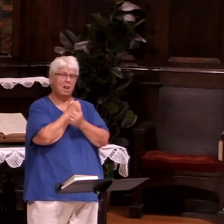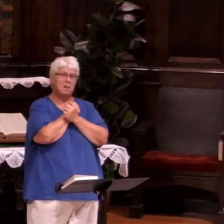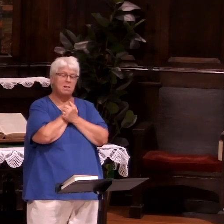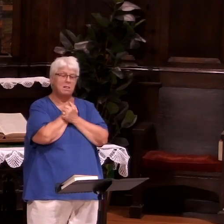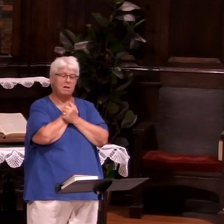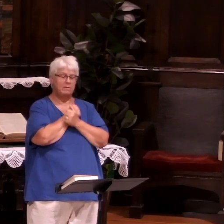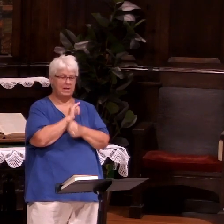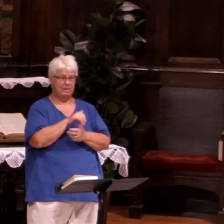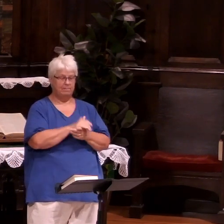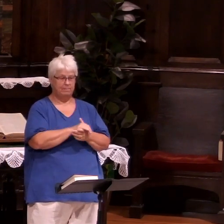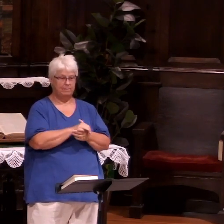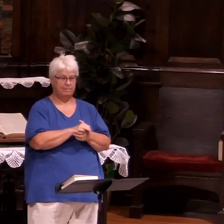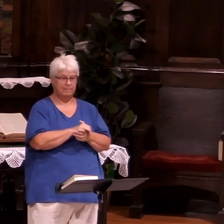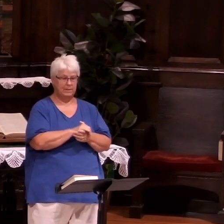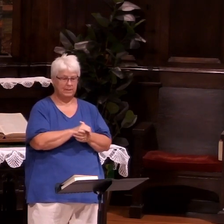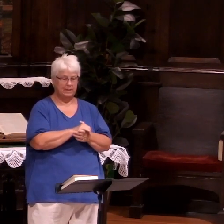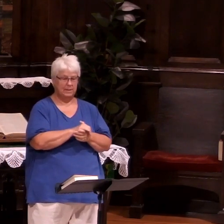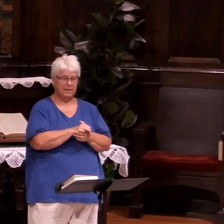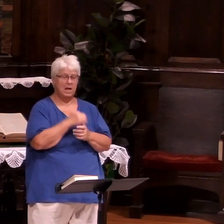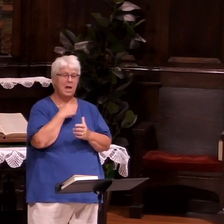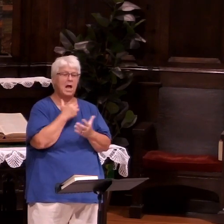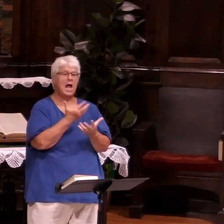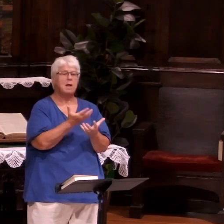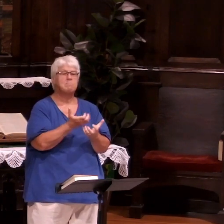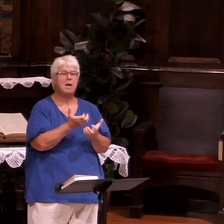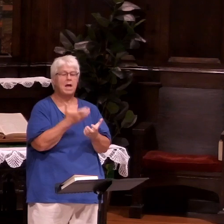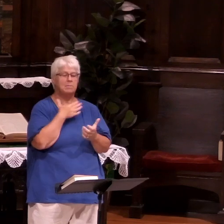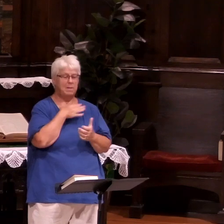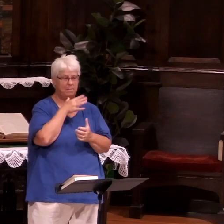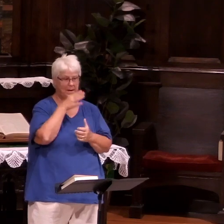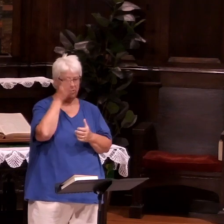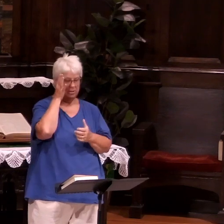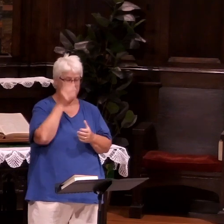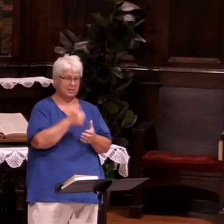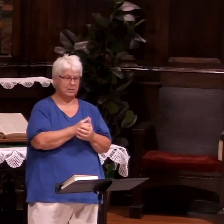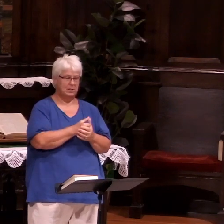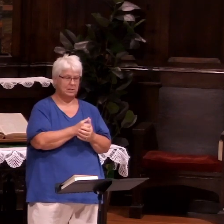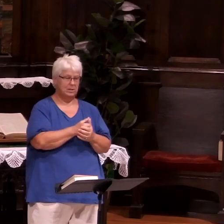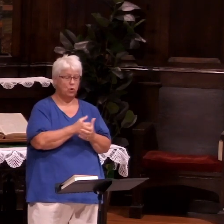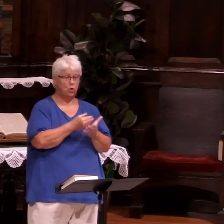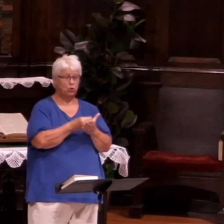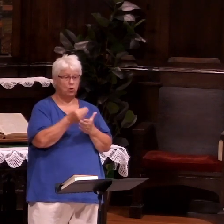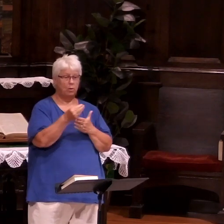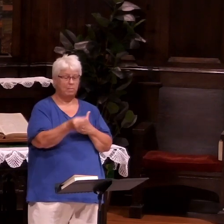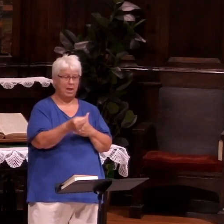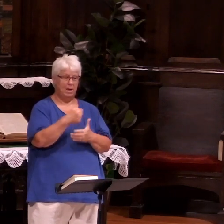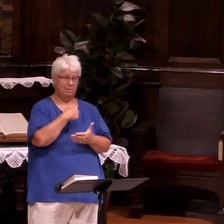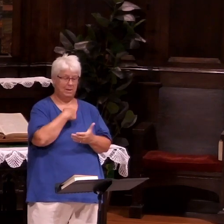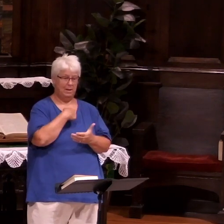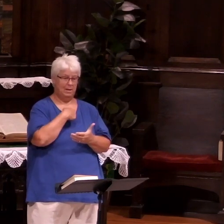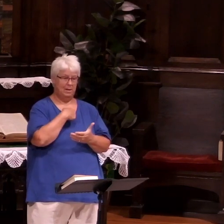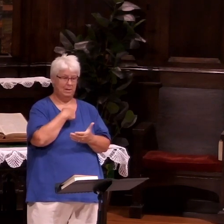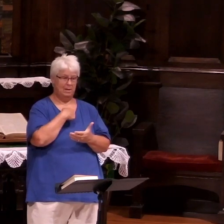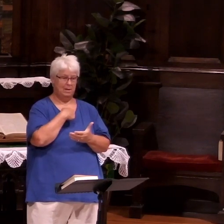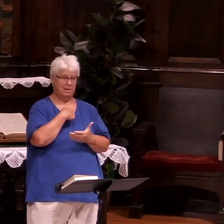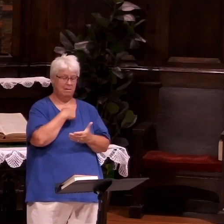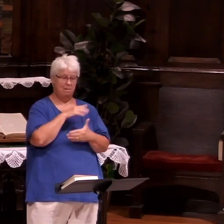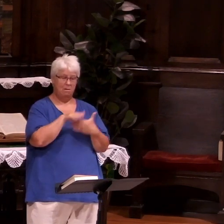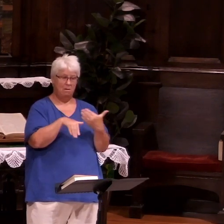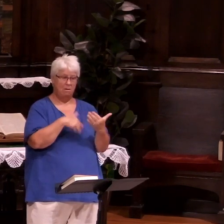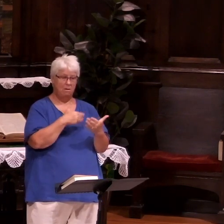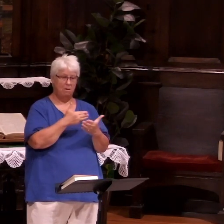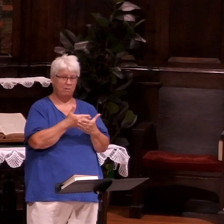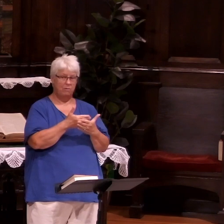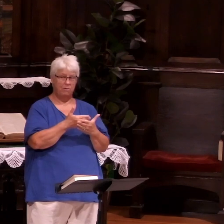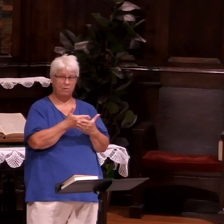it. Friends, I begged my parents to buy me all